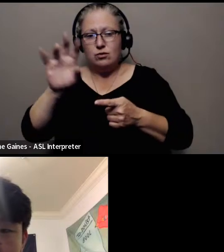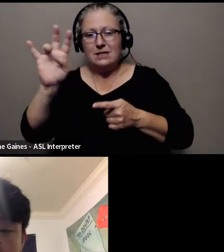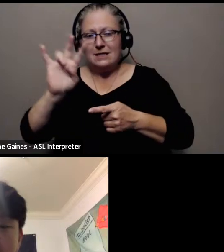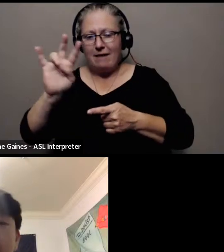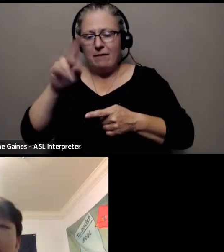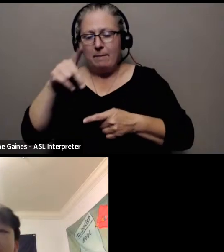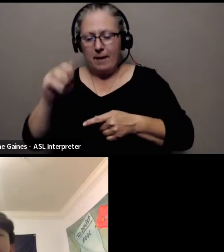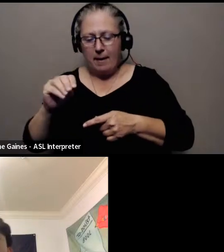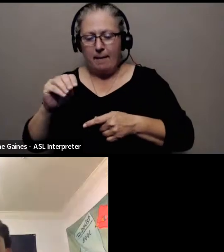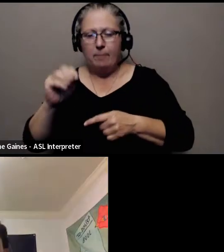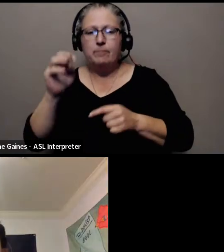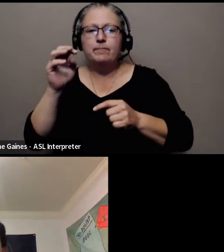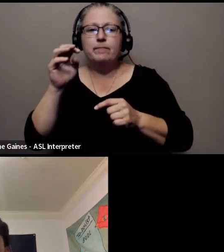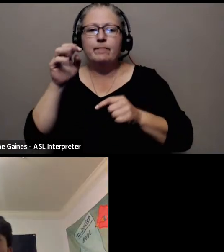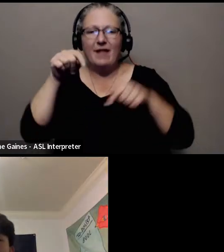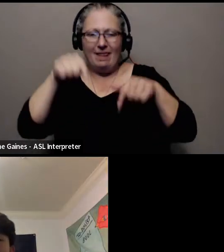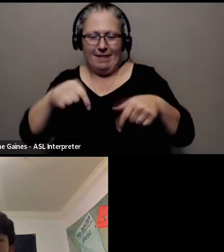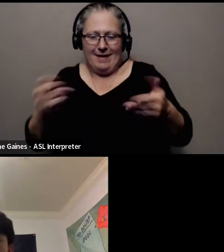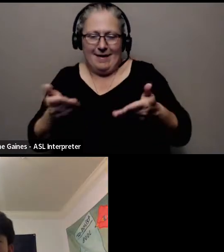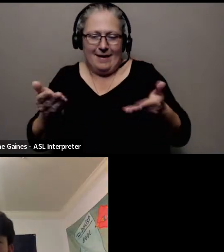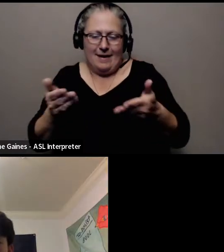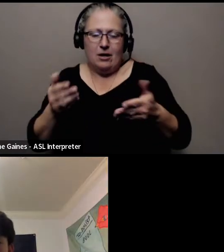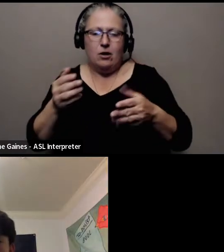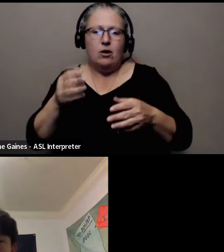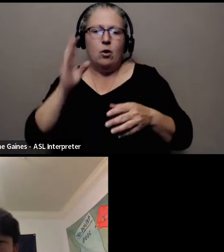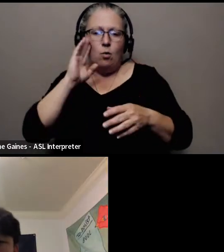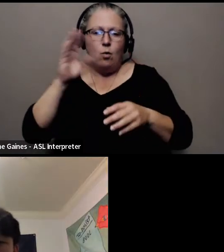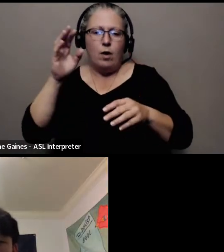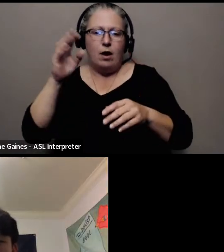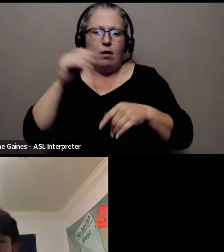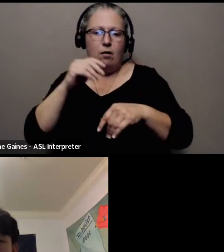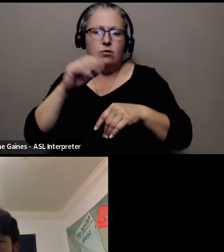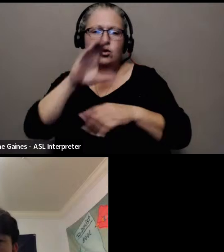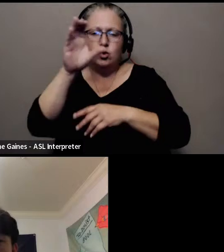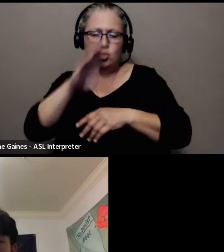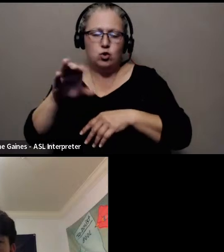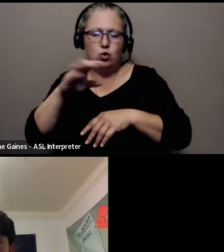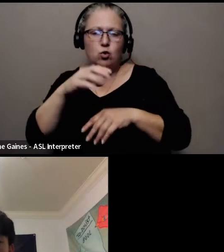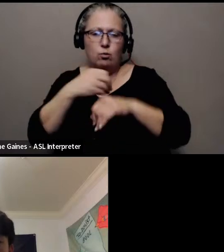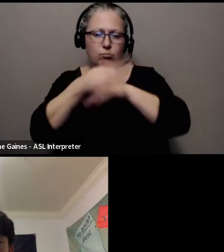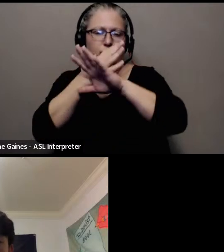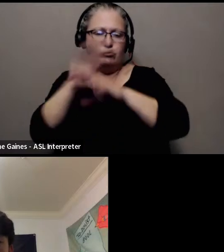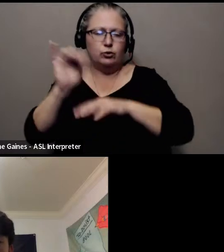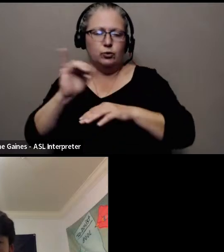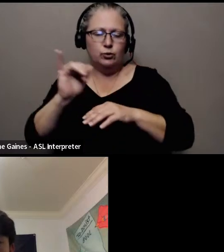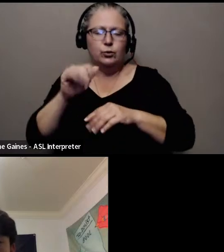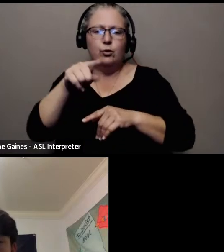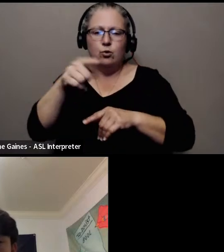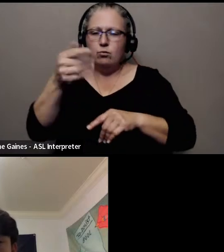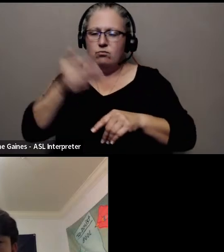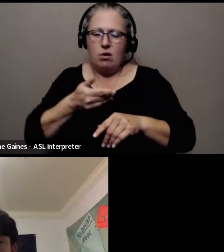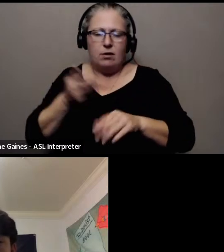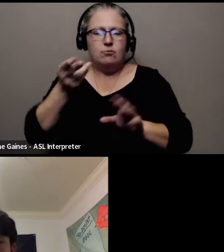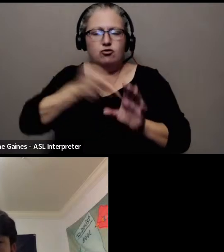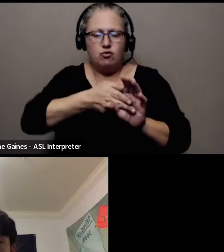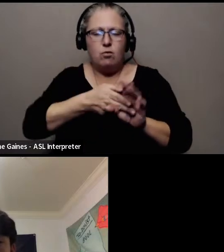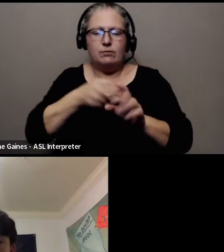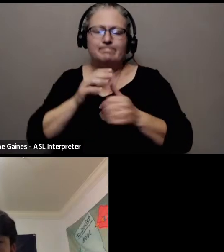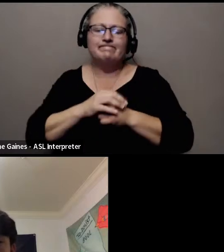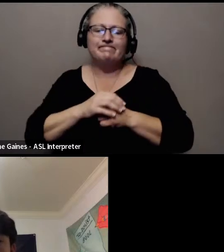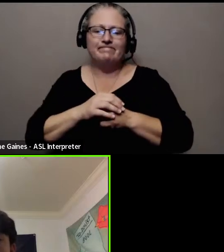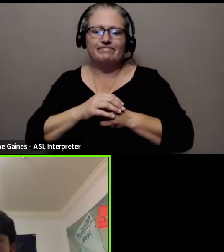7 p.m. In this space right here. It'll be broadcast over Zoom as well. So you're welcome to attend and